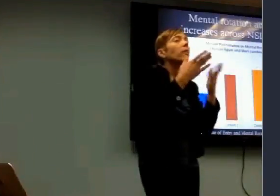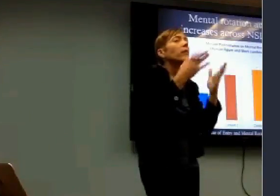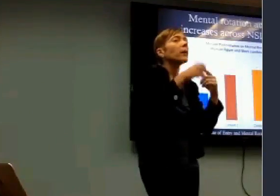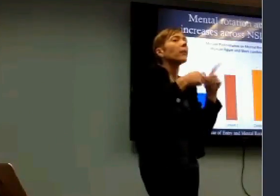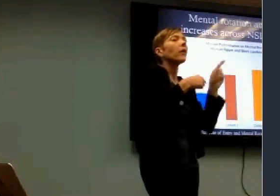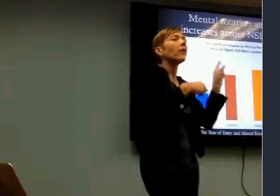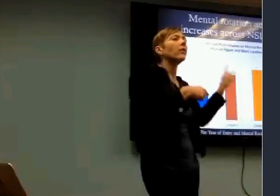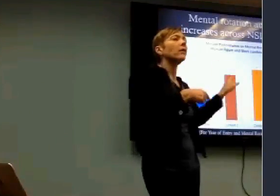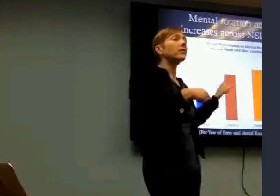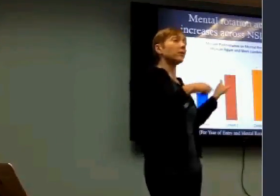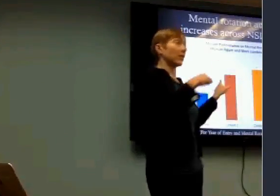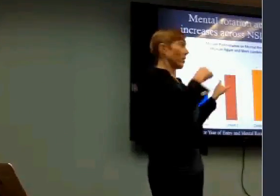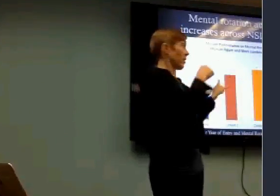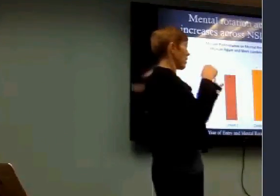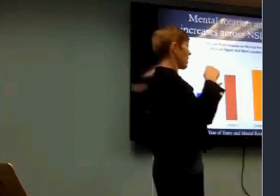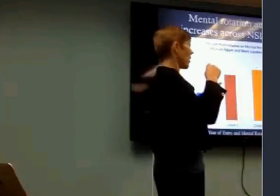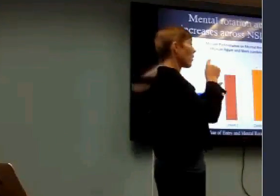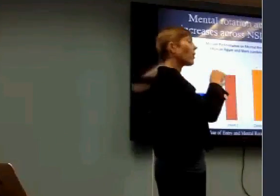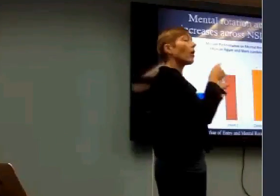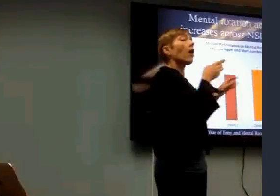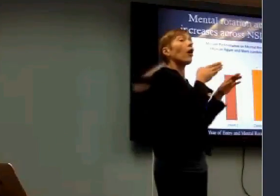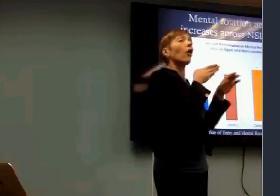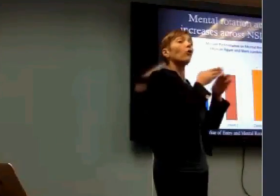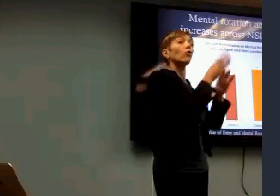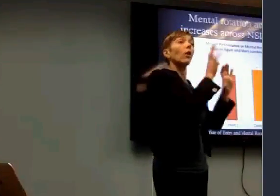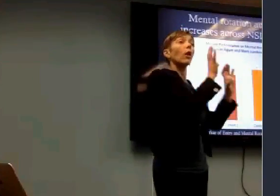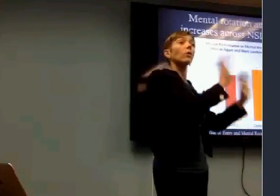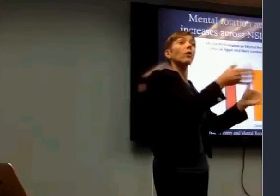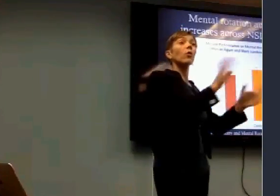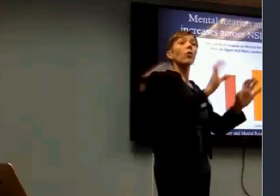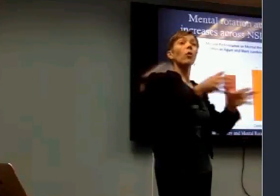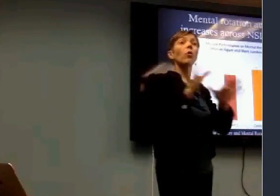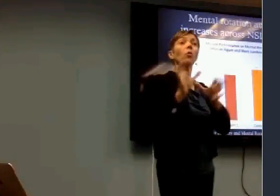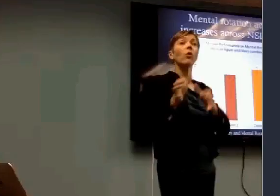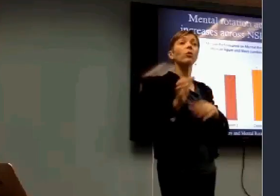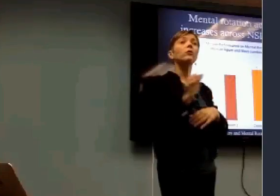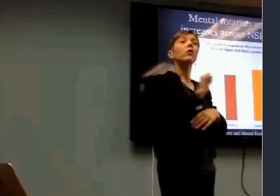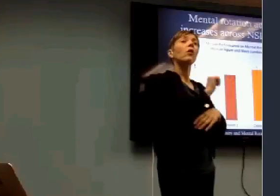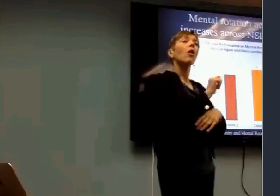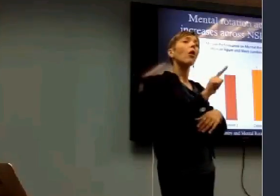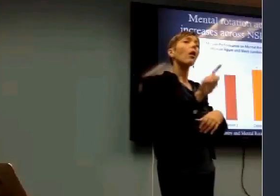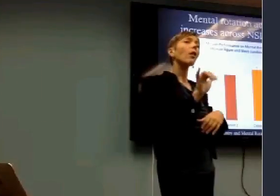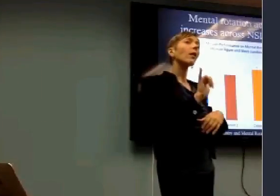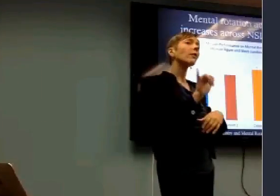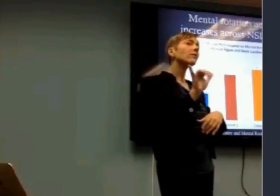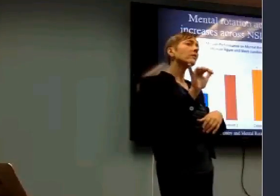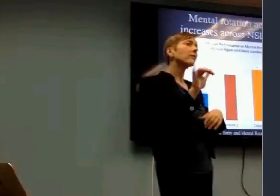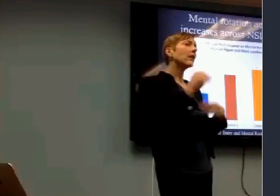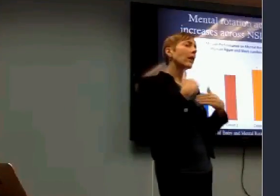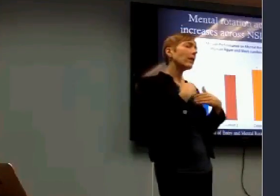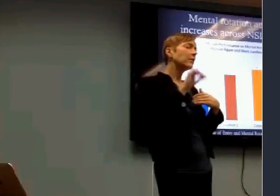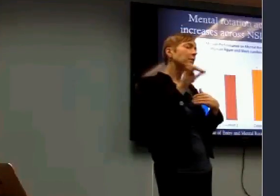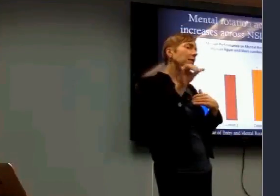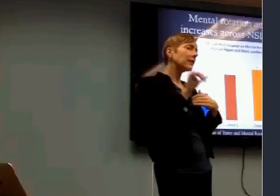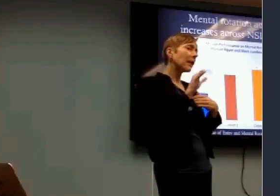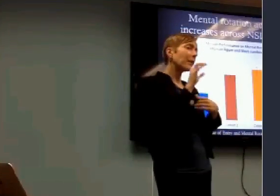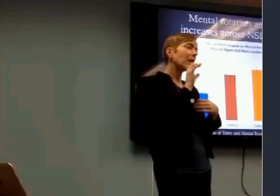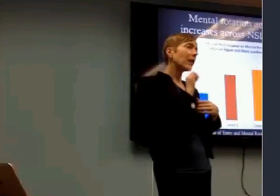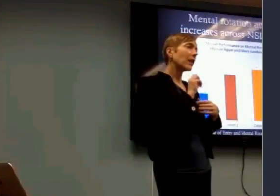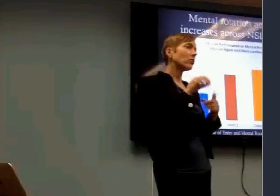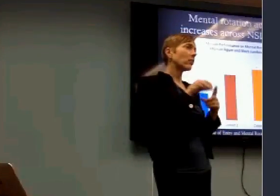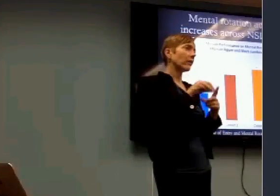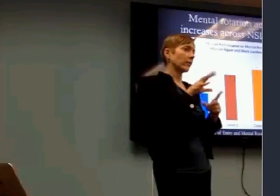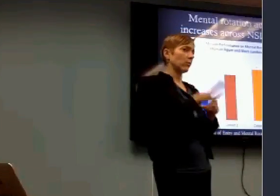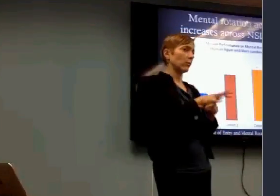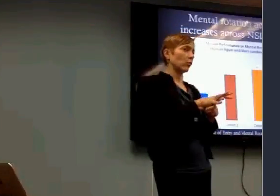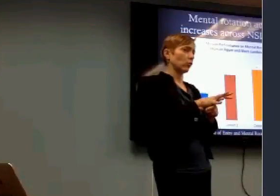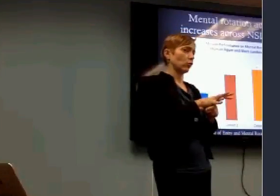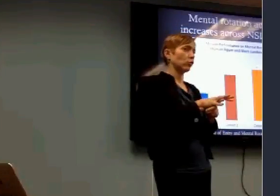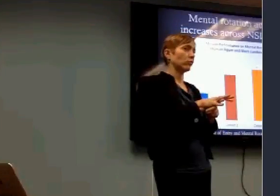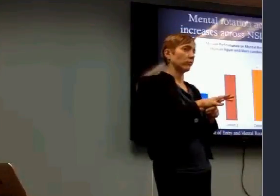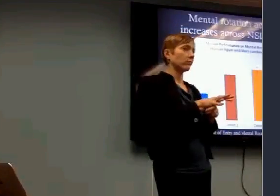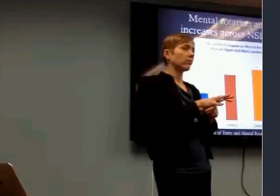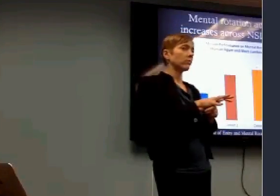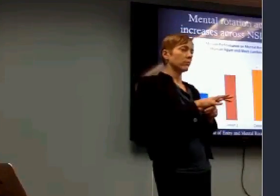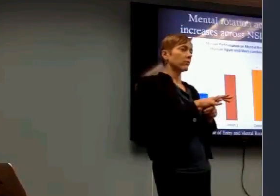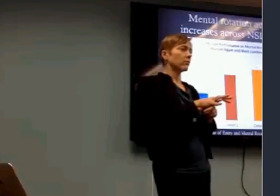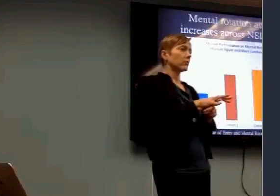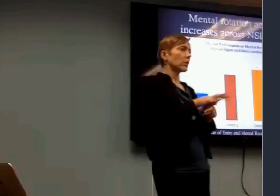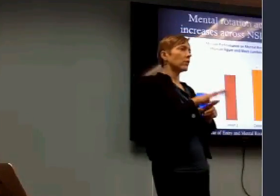I'm just going to add a comment about this graph. So when you look across cohorts, they all likely have